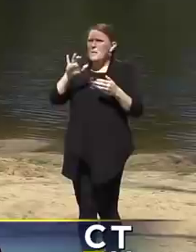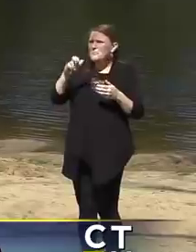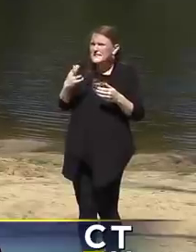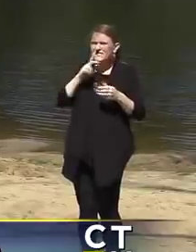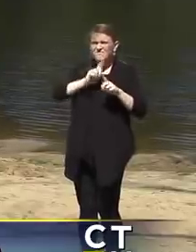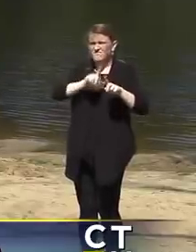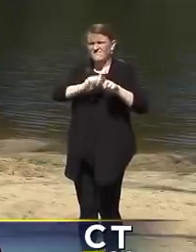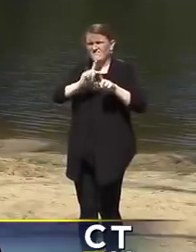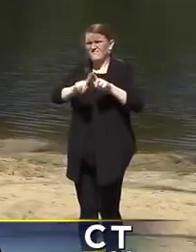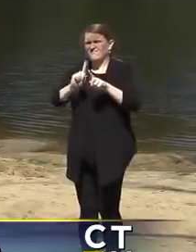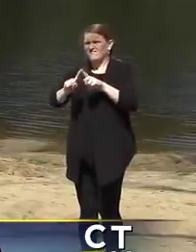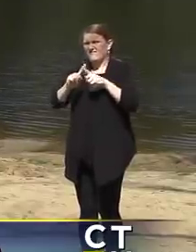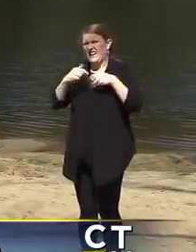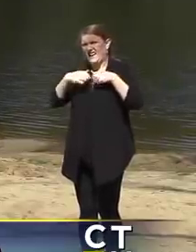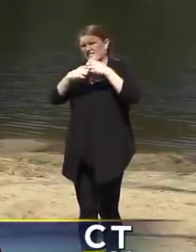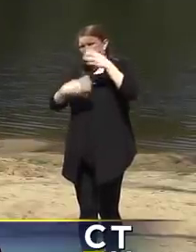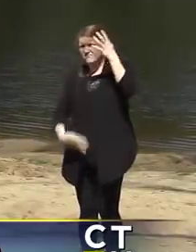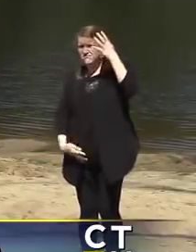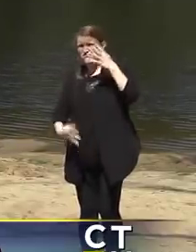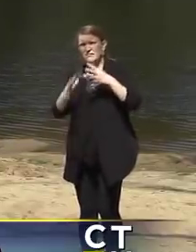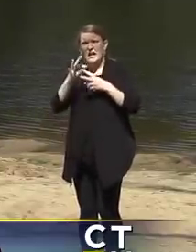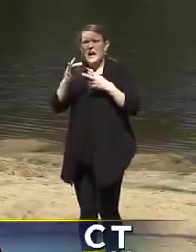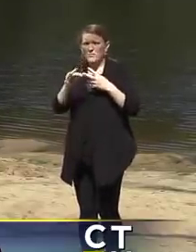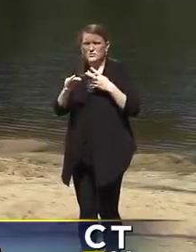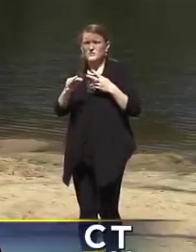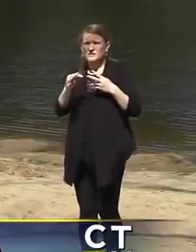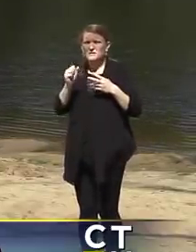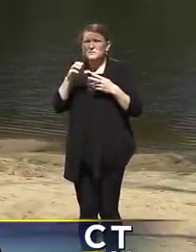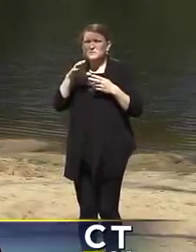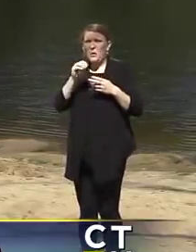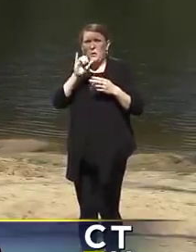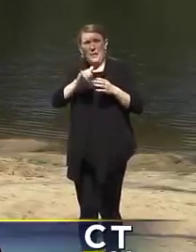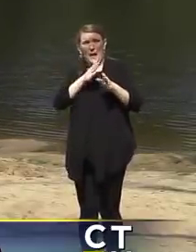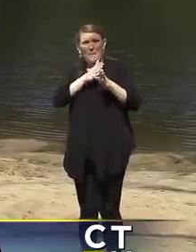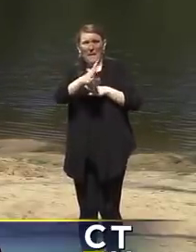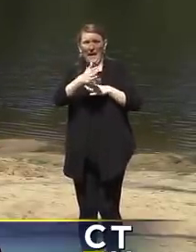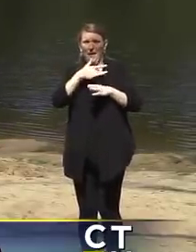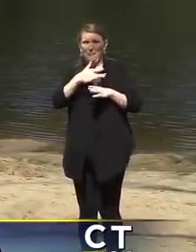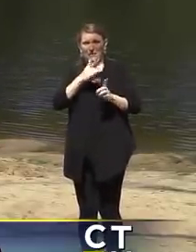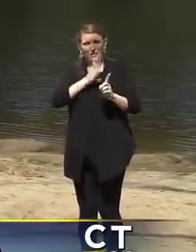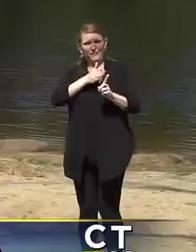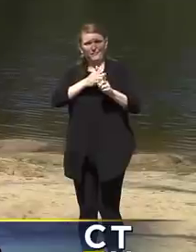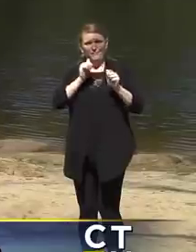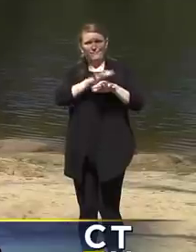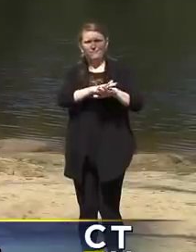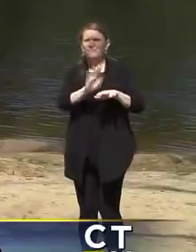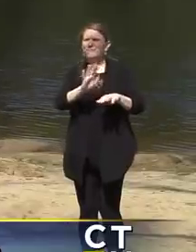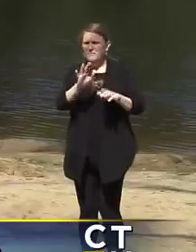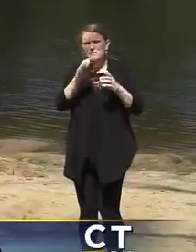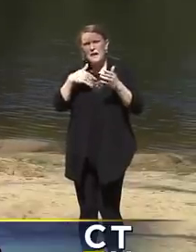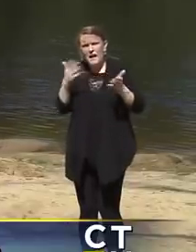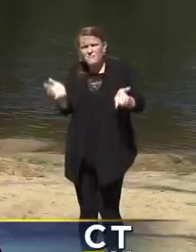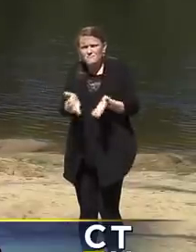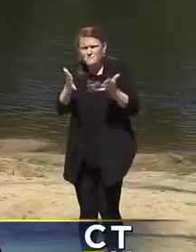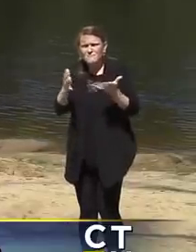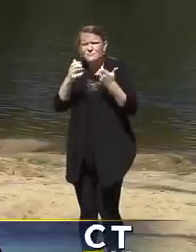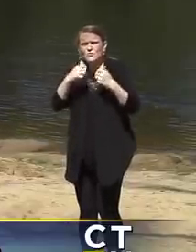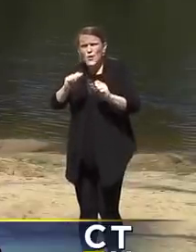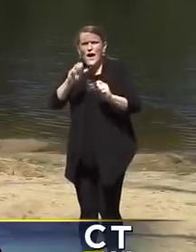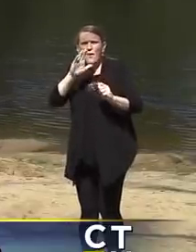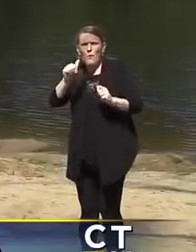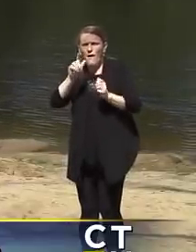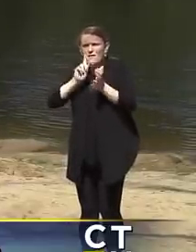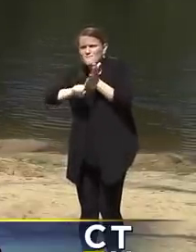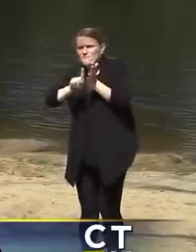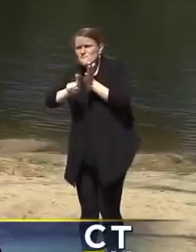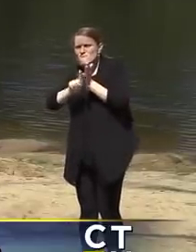you to get creative and choose less popular or undiscovered gems as you're considering ways to get outdoors with your family.